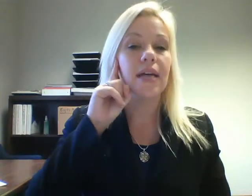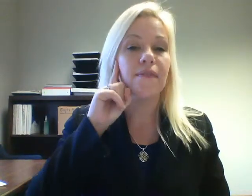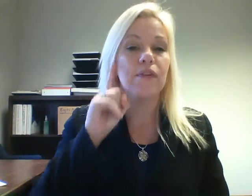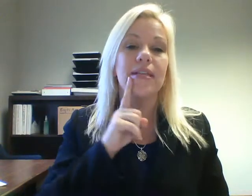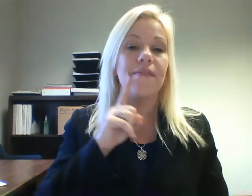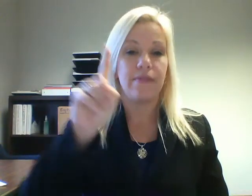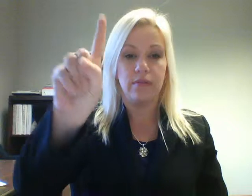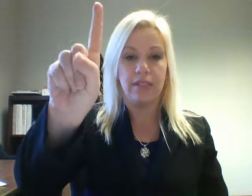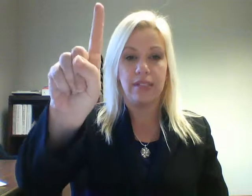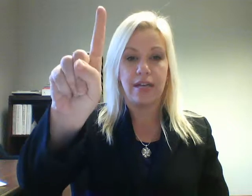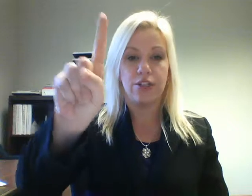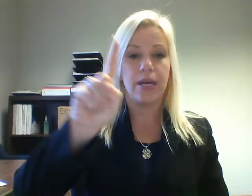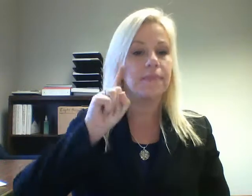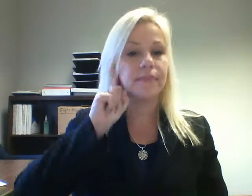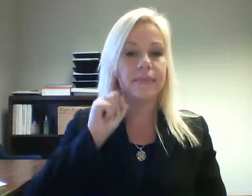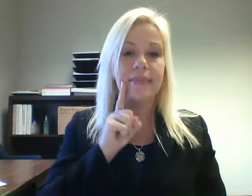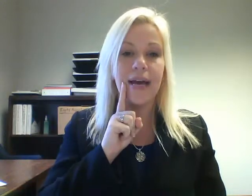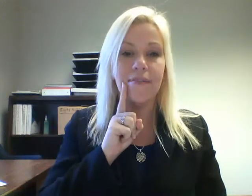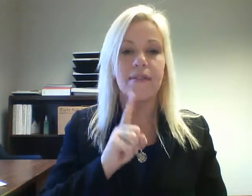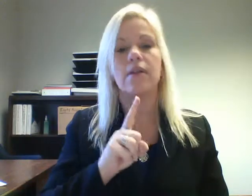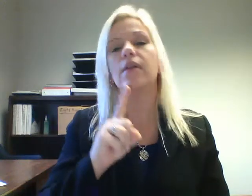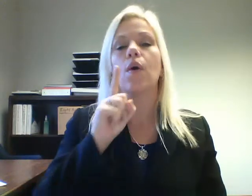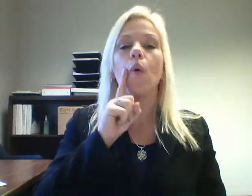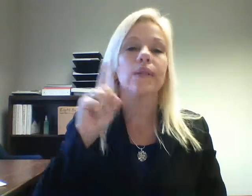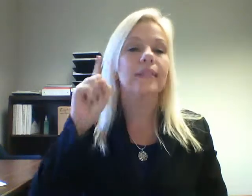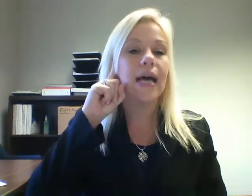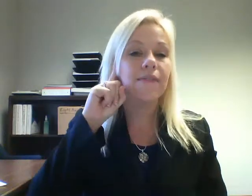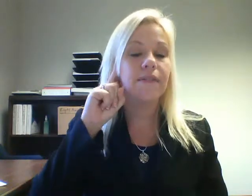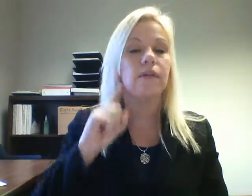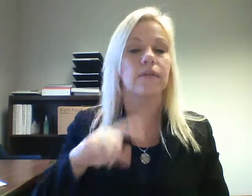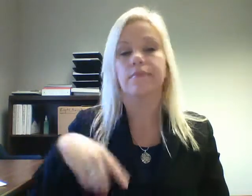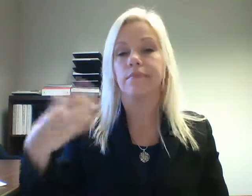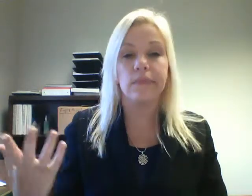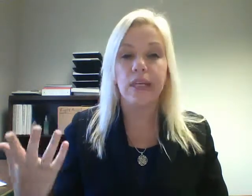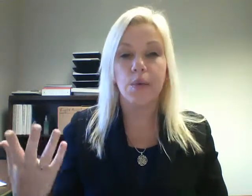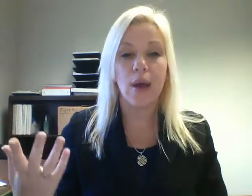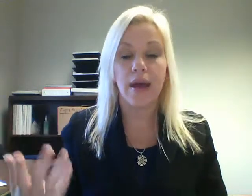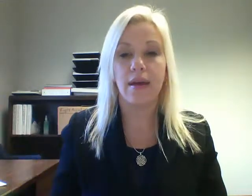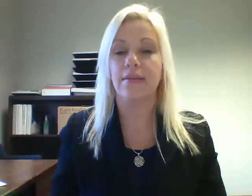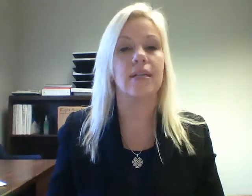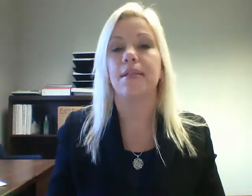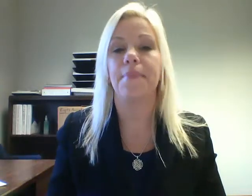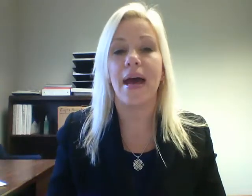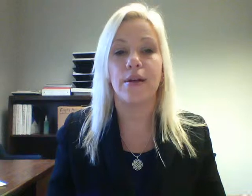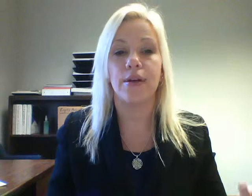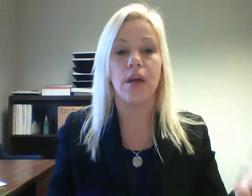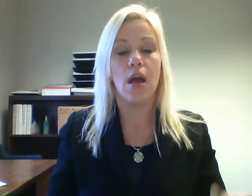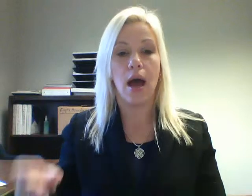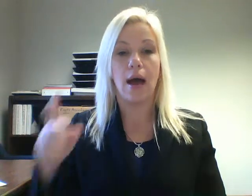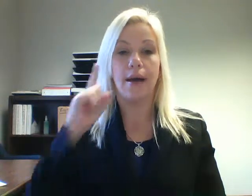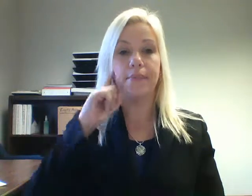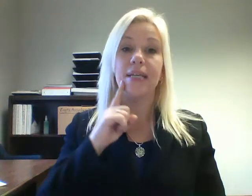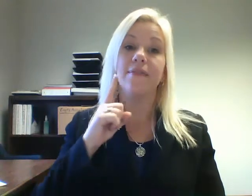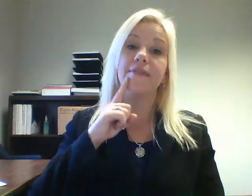for deaf, this hand shape, deaf or deaf. Either way, it doesn't matter. Deaf,